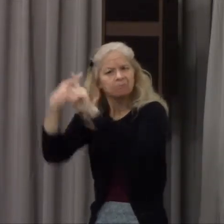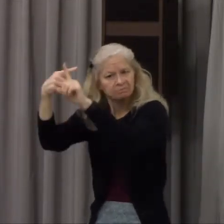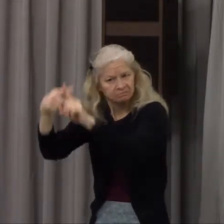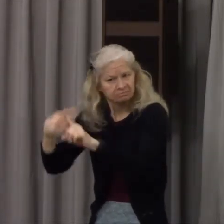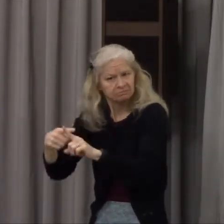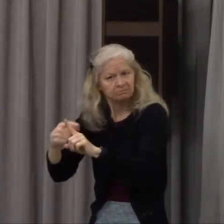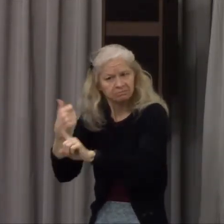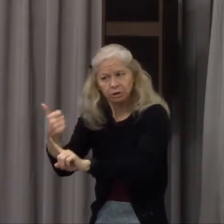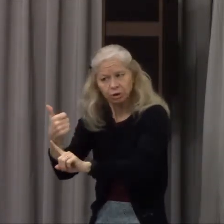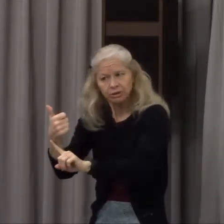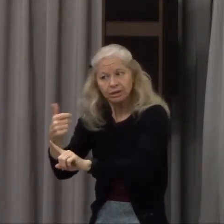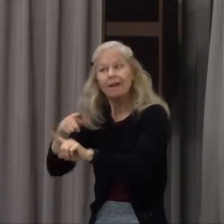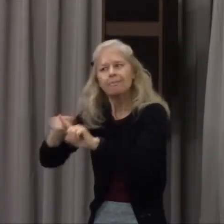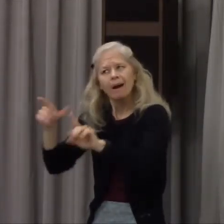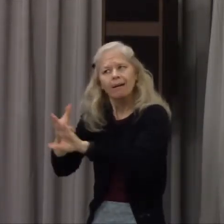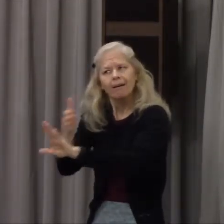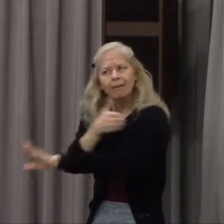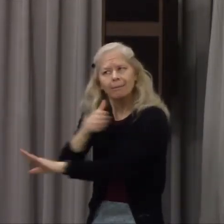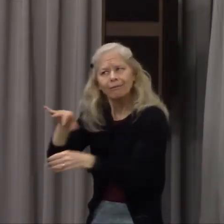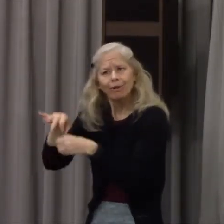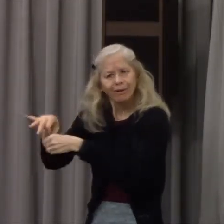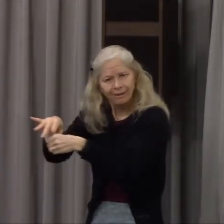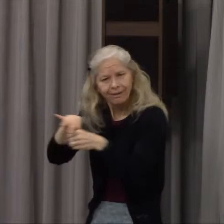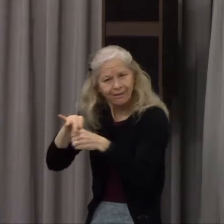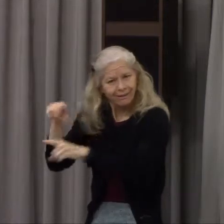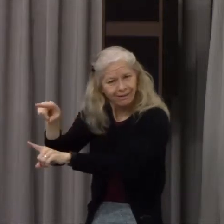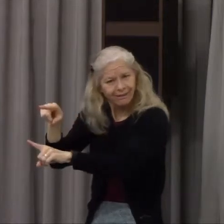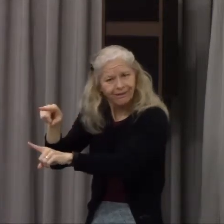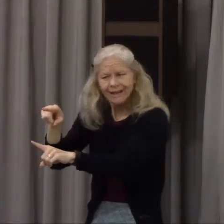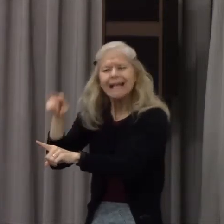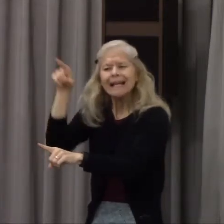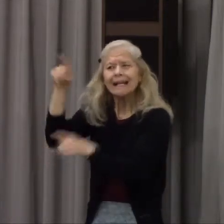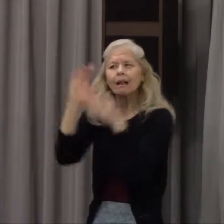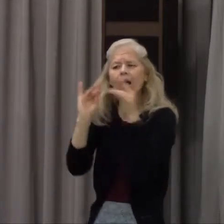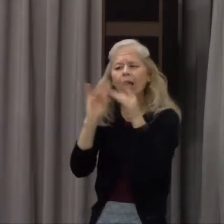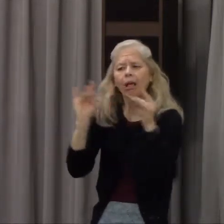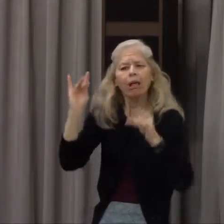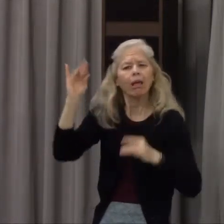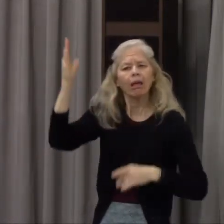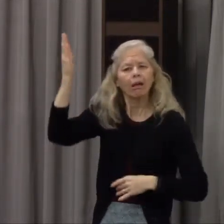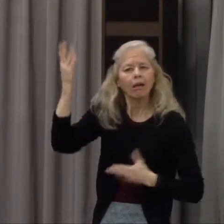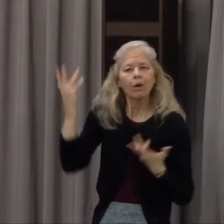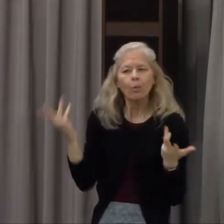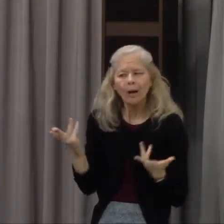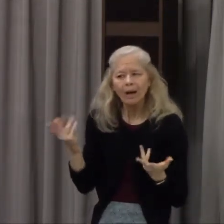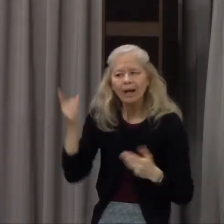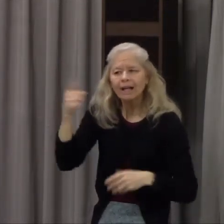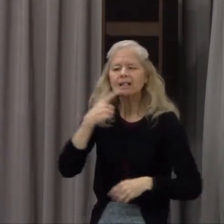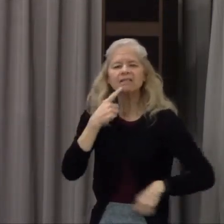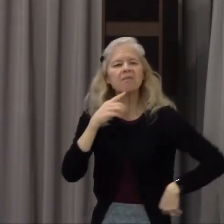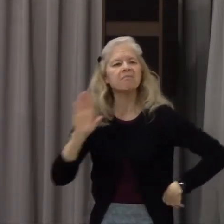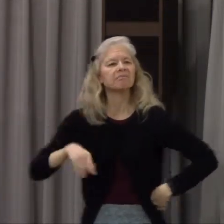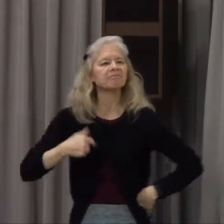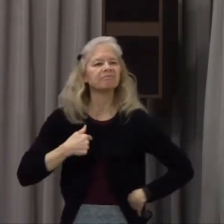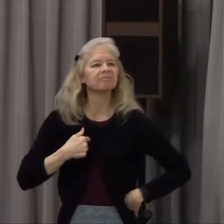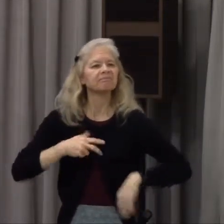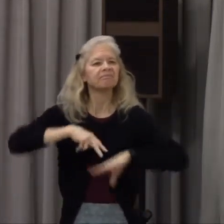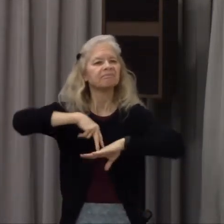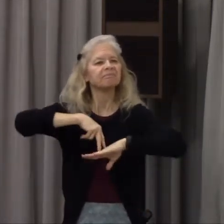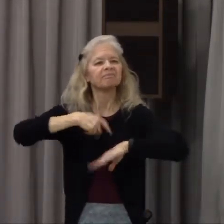Well, that's a problem. Because if that's true, that means he's not saved. That's part of what repentance